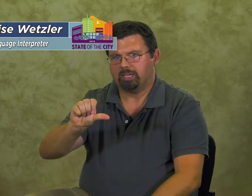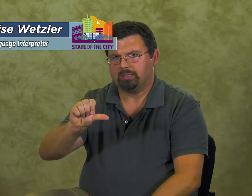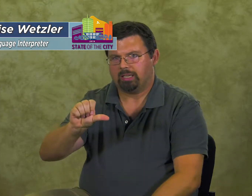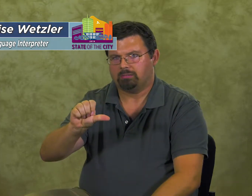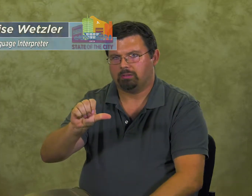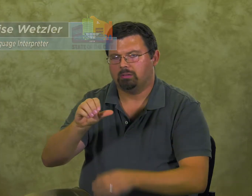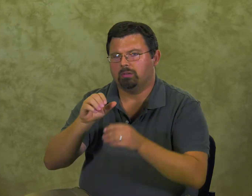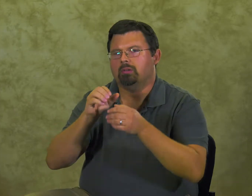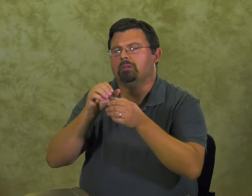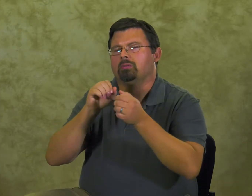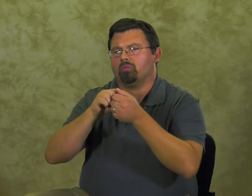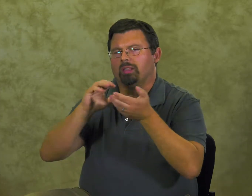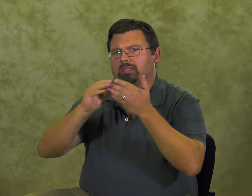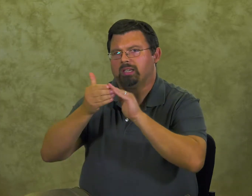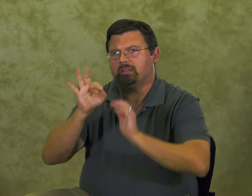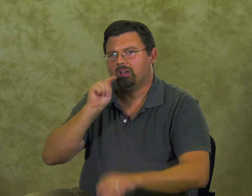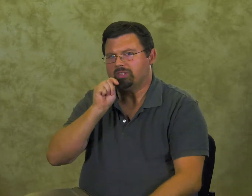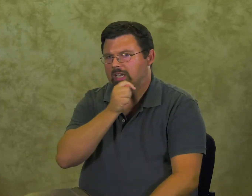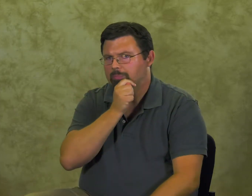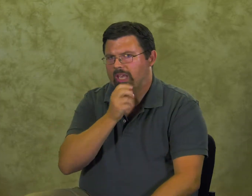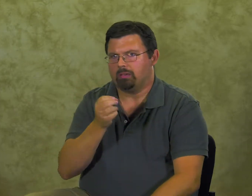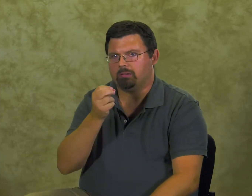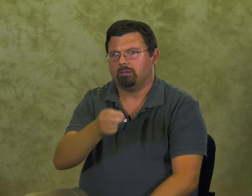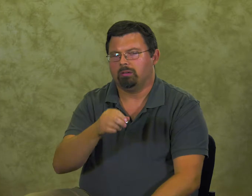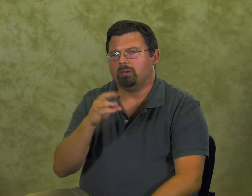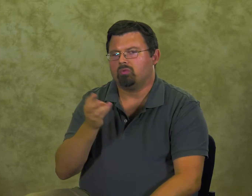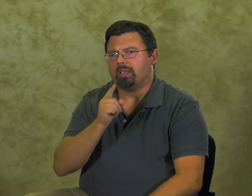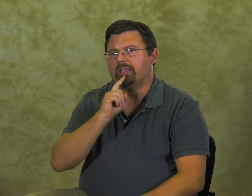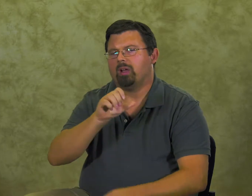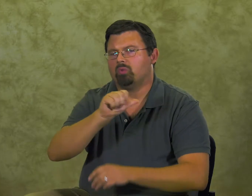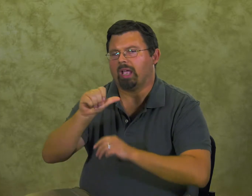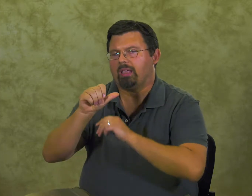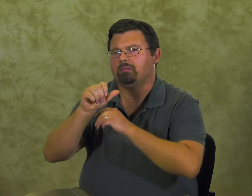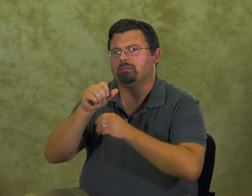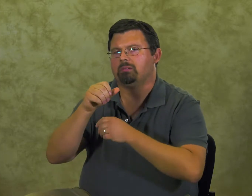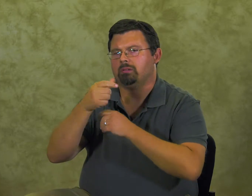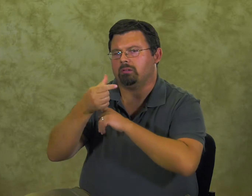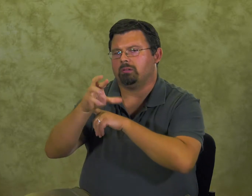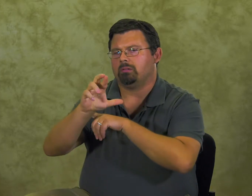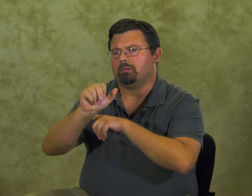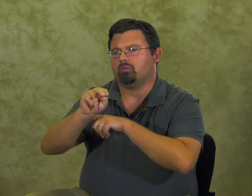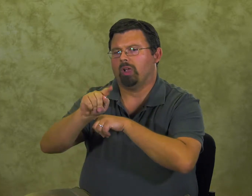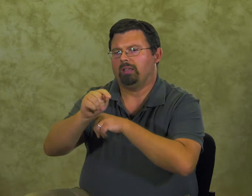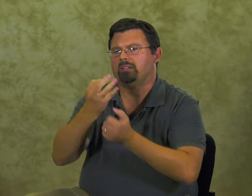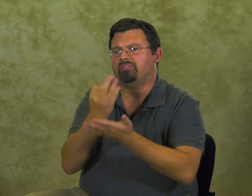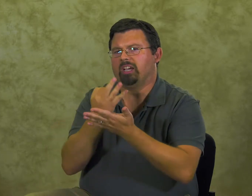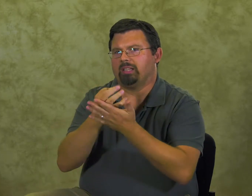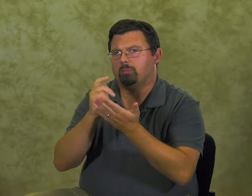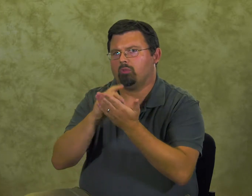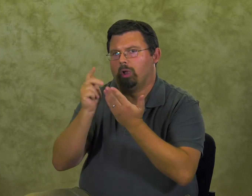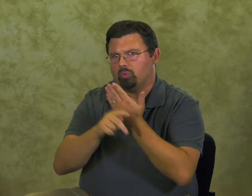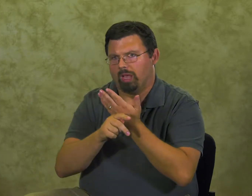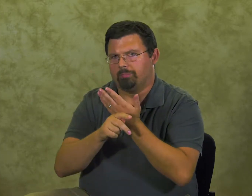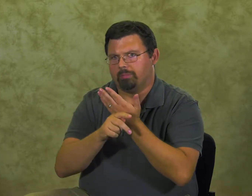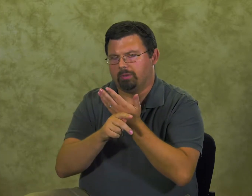have developmental disabilities within the city of Tempe. And we are a grant-funded